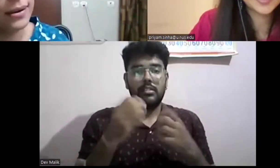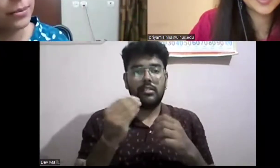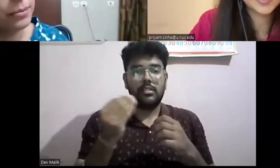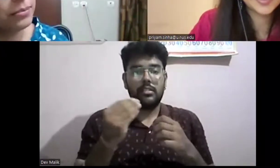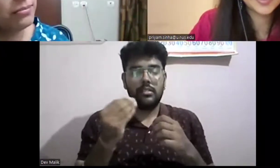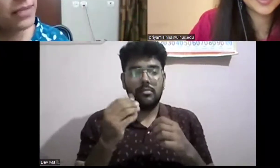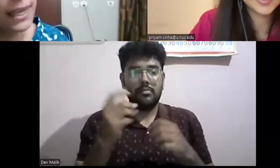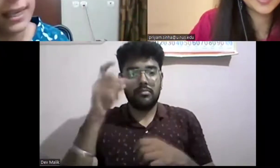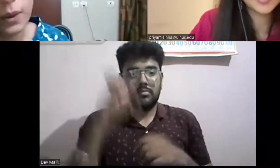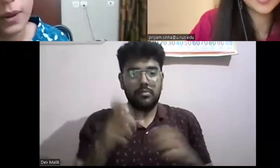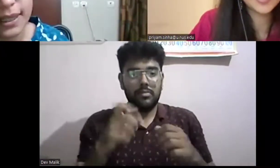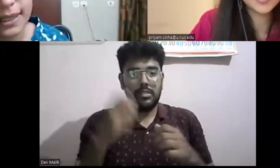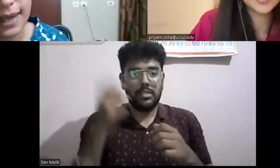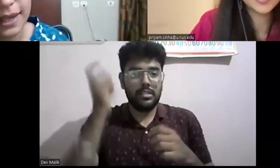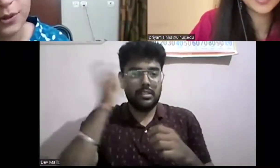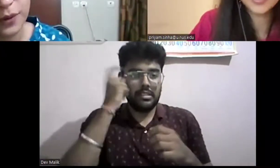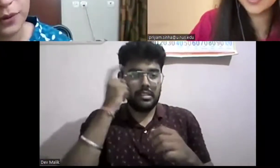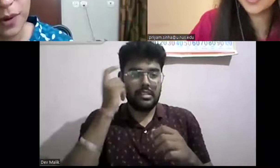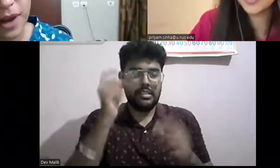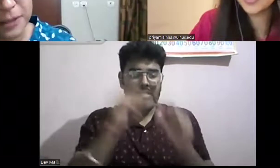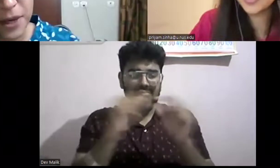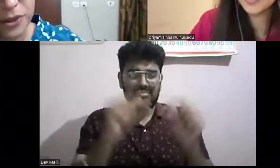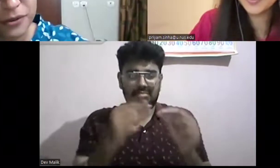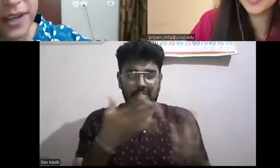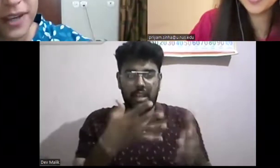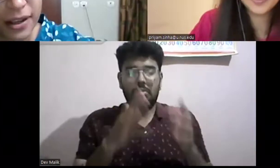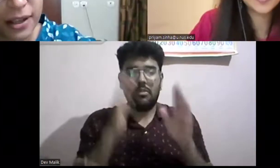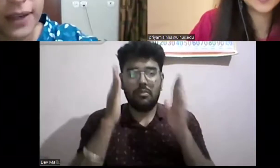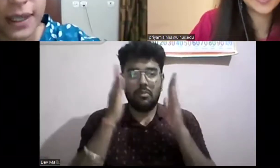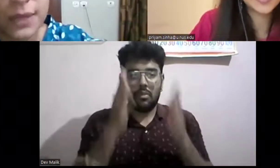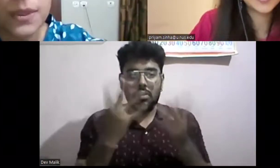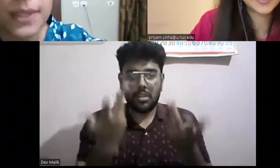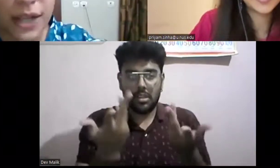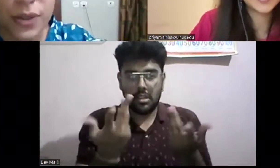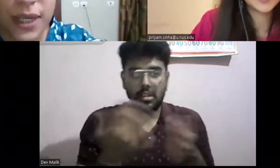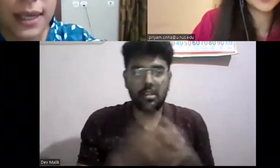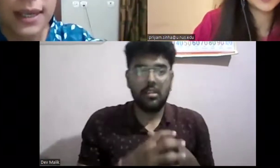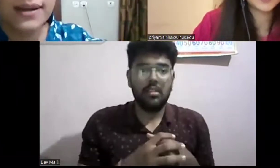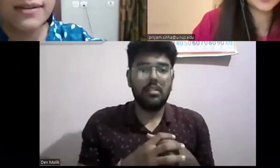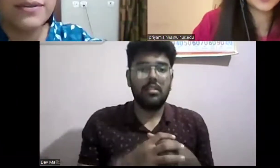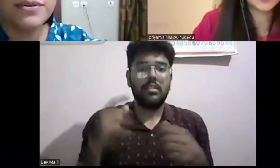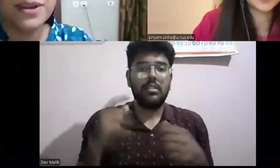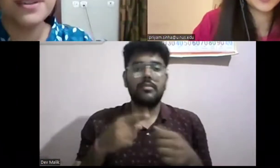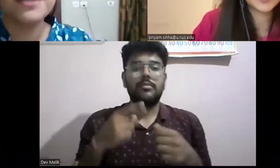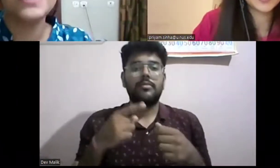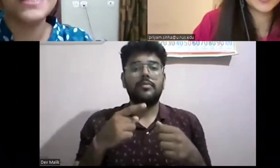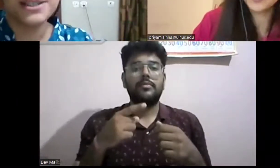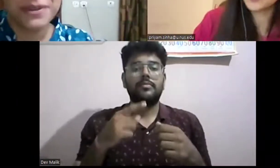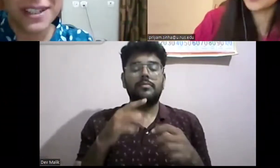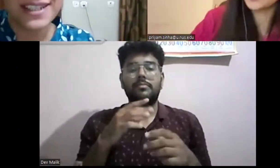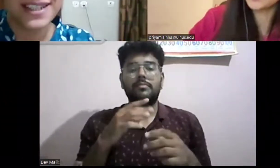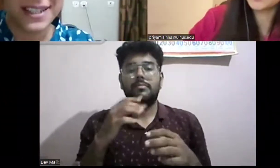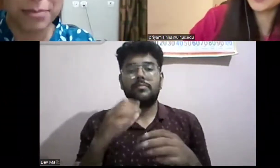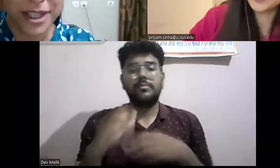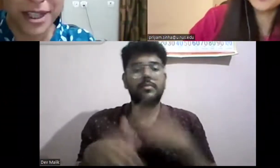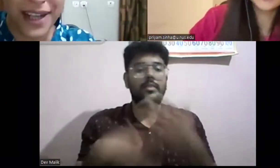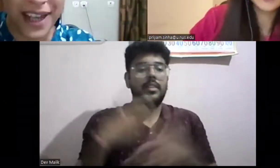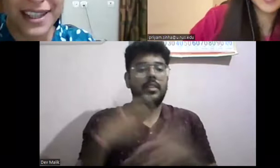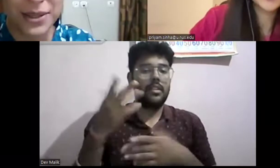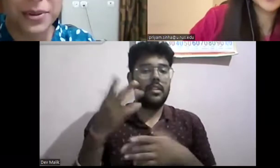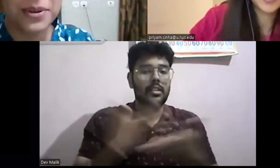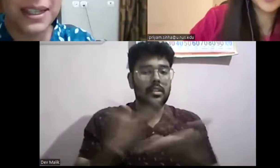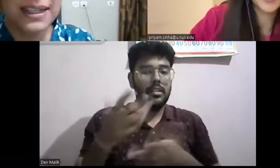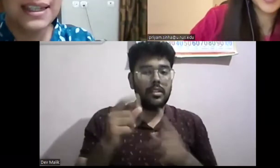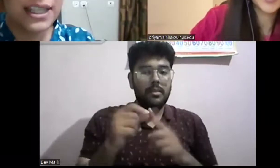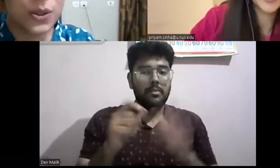actually thinking on these lines of, aspect of caregiving. And it was actually, later we were discussing, Priyam and